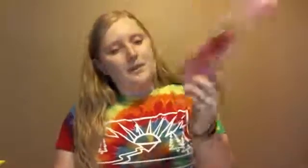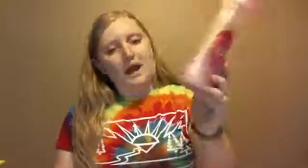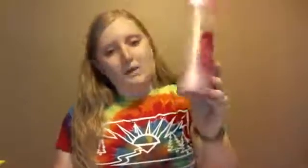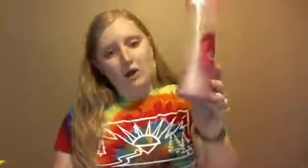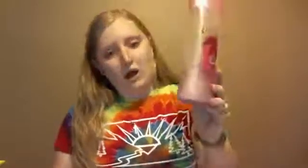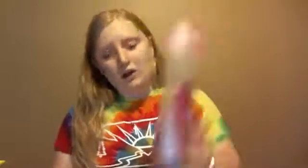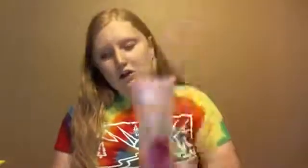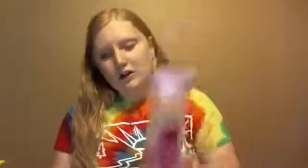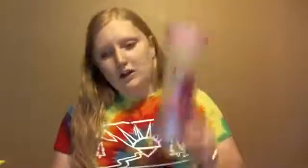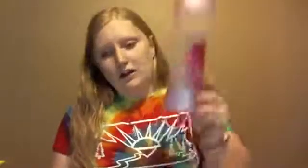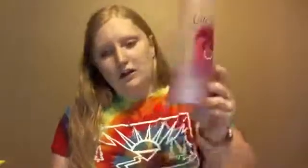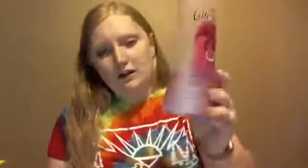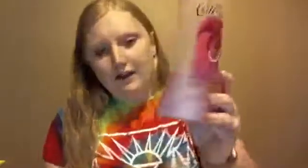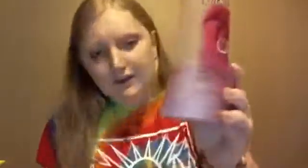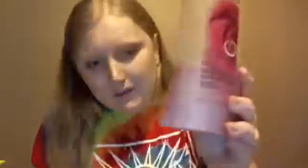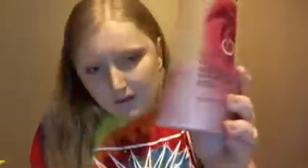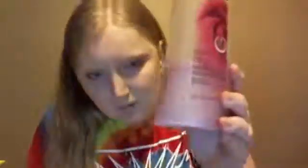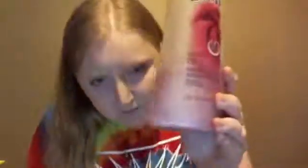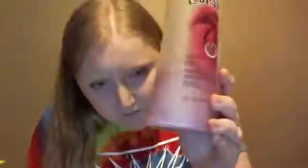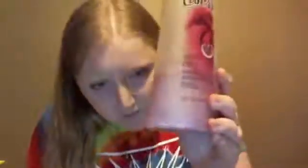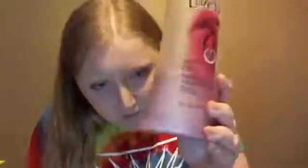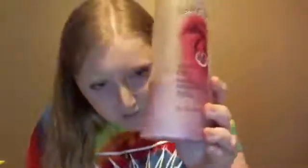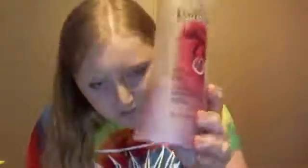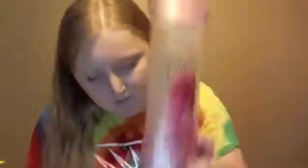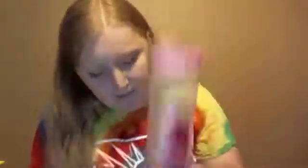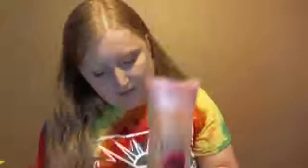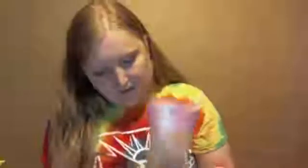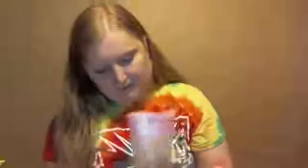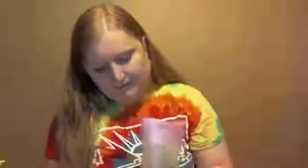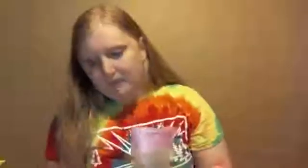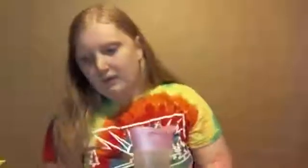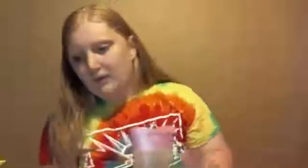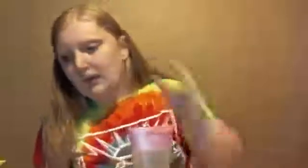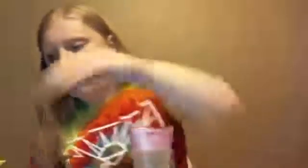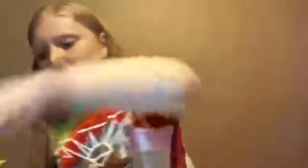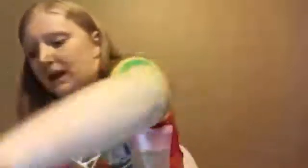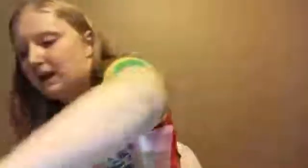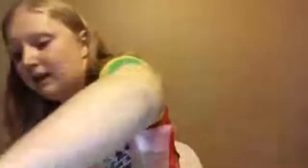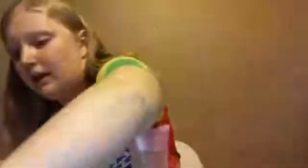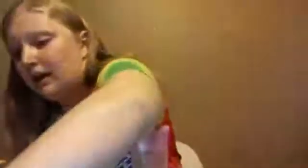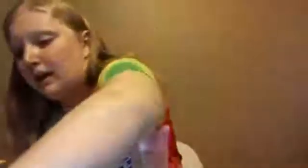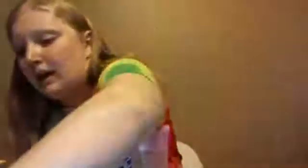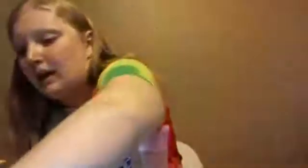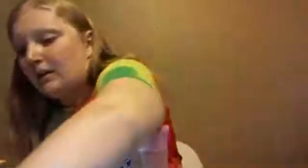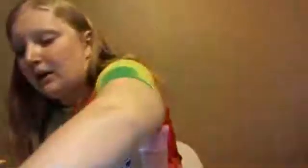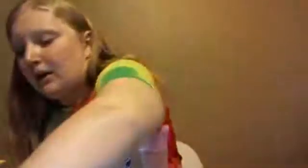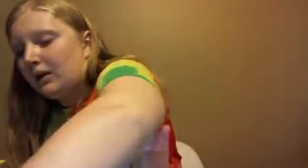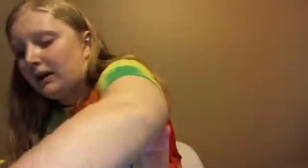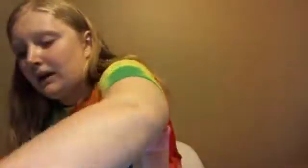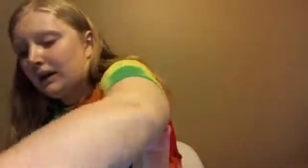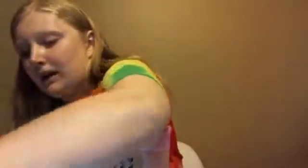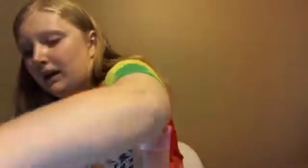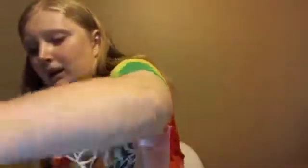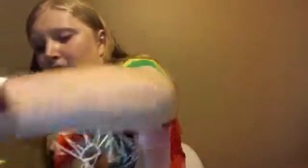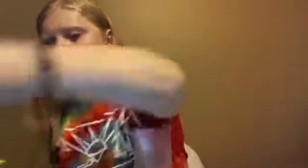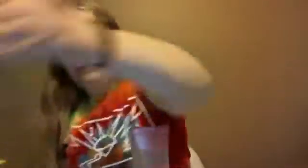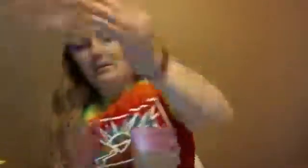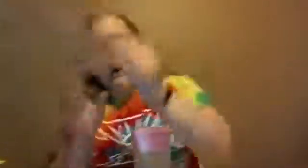body wash that's a little bit sparkly. That's pink. I'm going to go over here and grab a